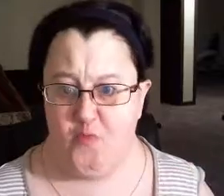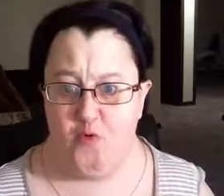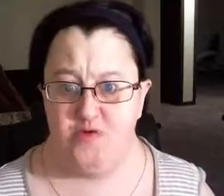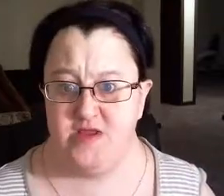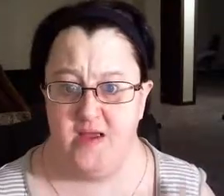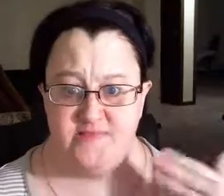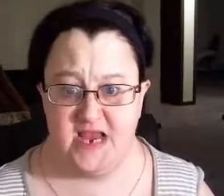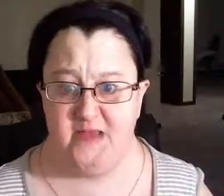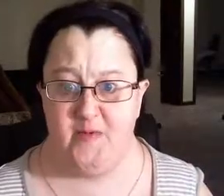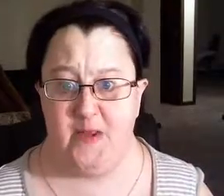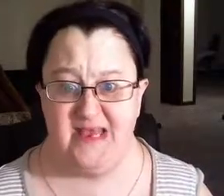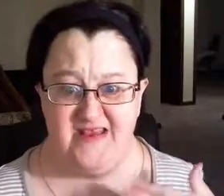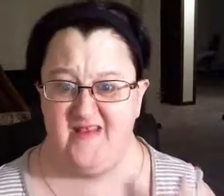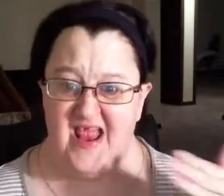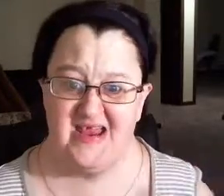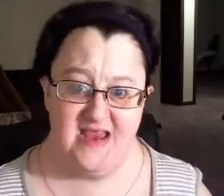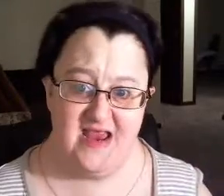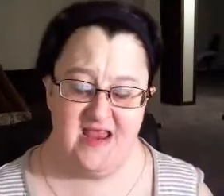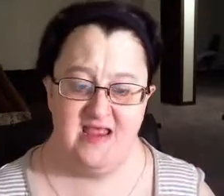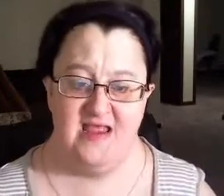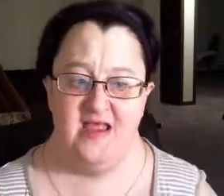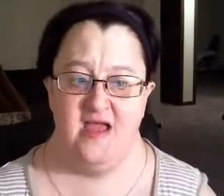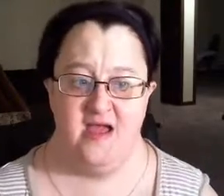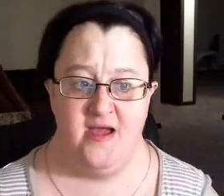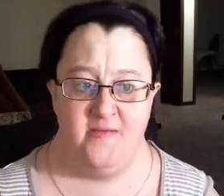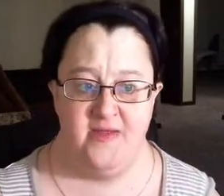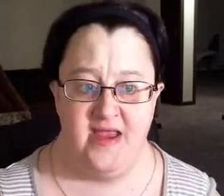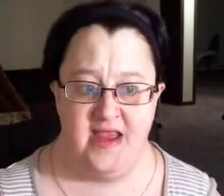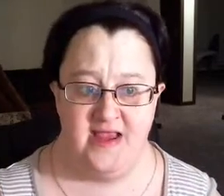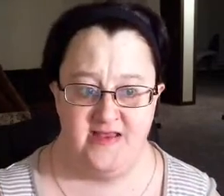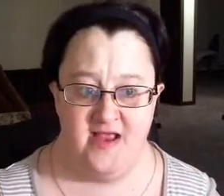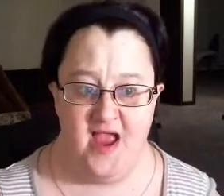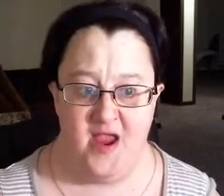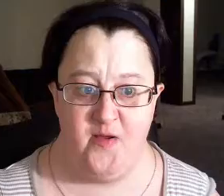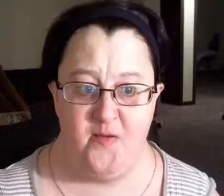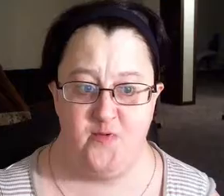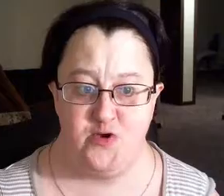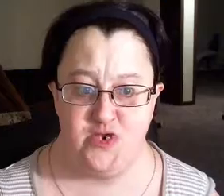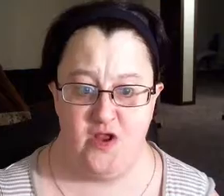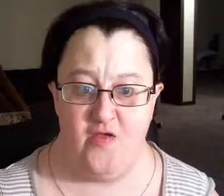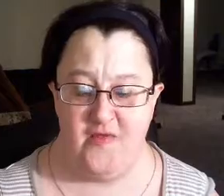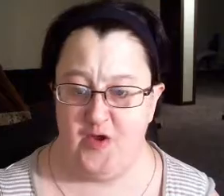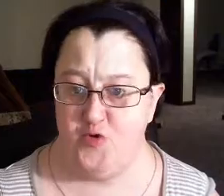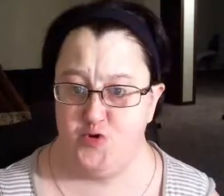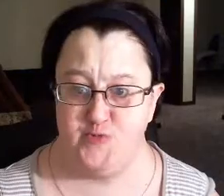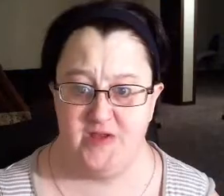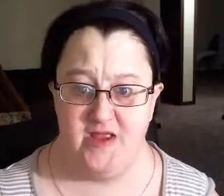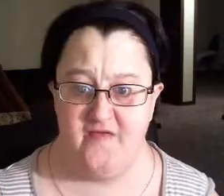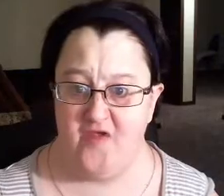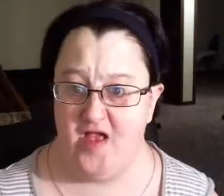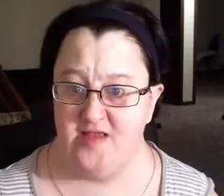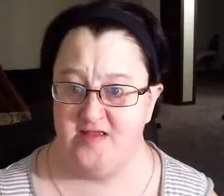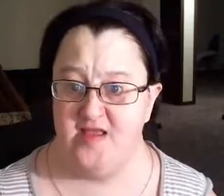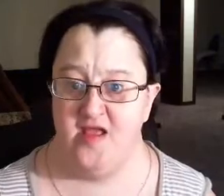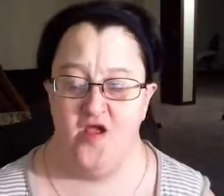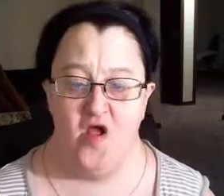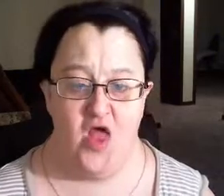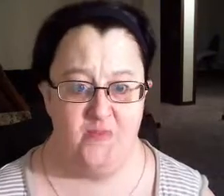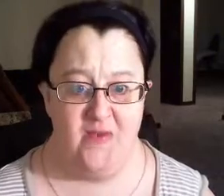reports updates about what i did that day um and i appreciate all the encouragement i've gotten all the